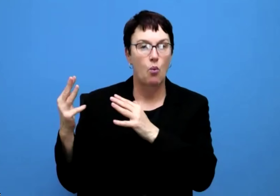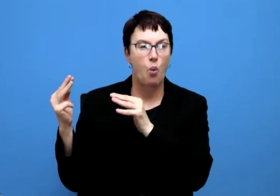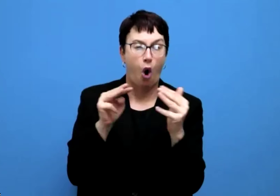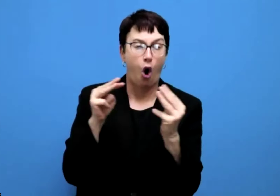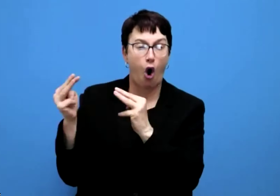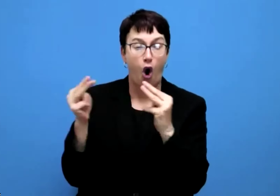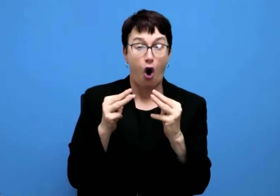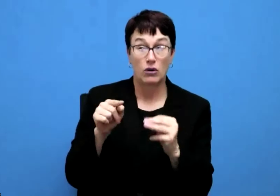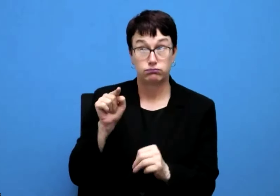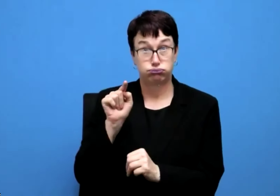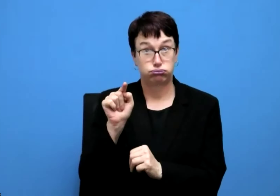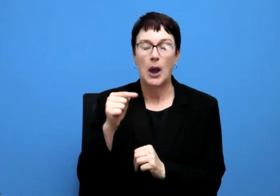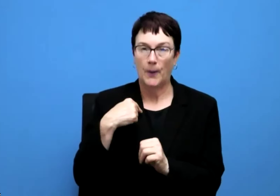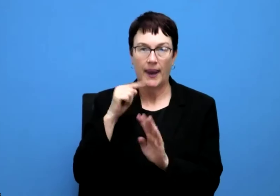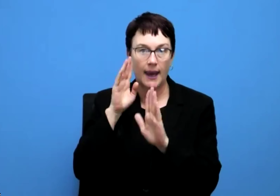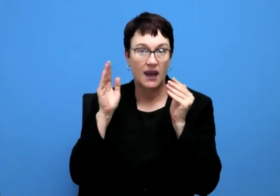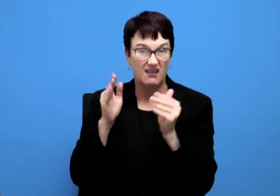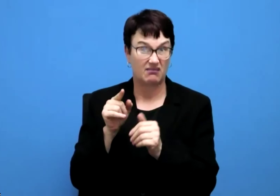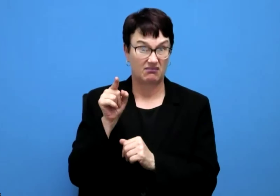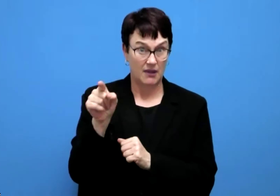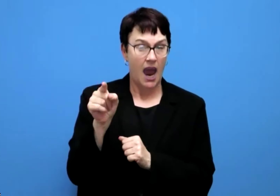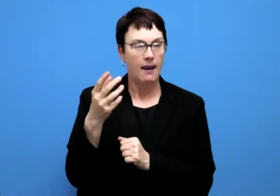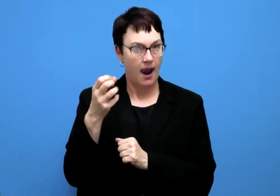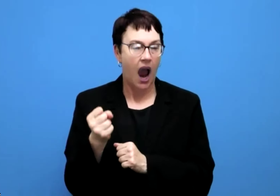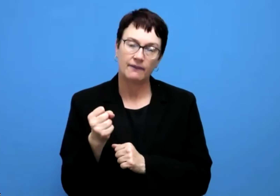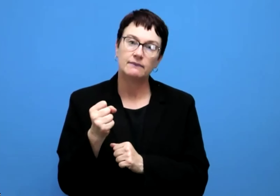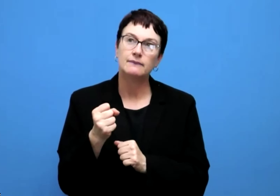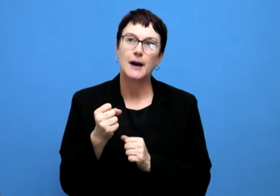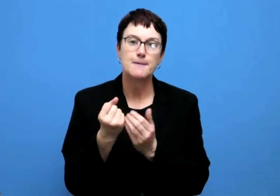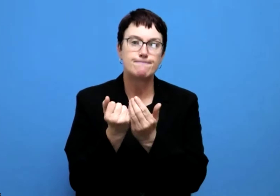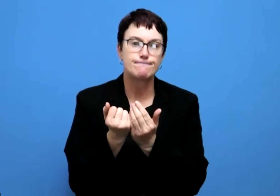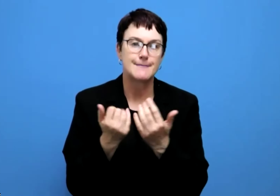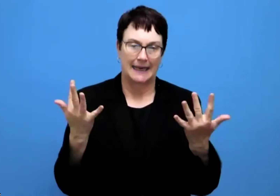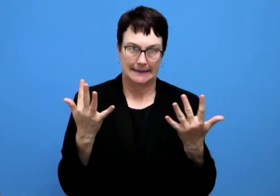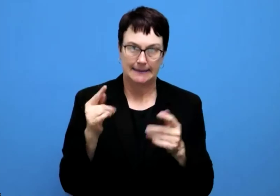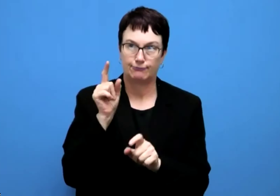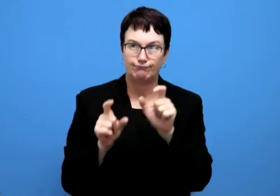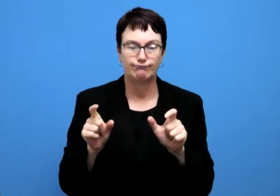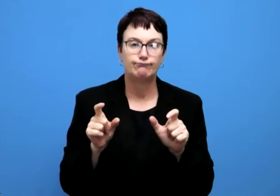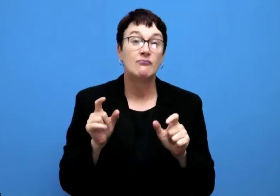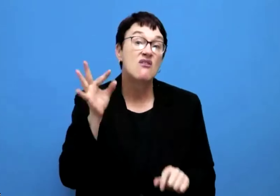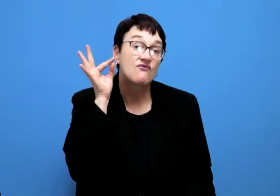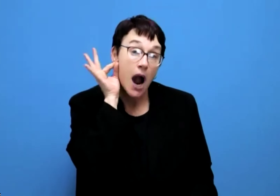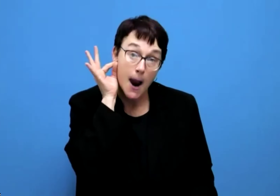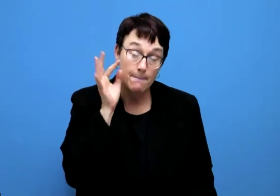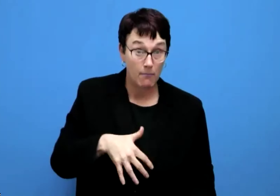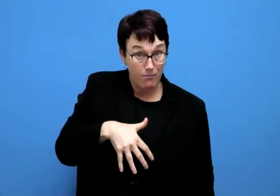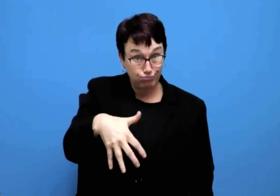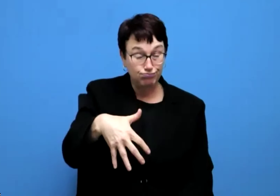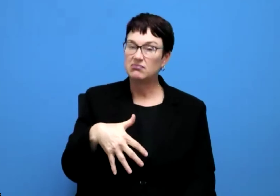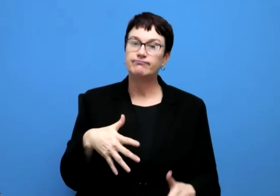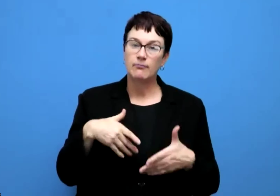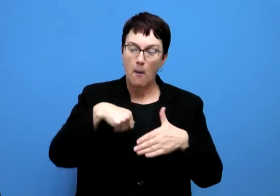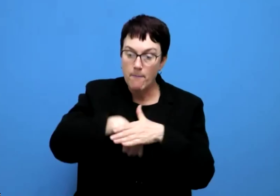adolescent fertility remain high. Since this program was designed, WISH has been supporting countries to